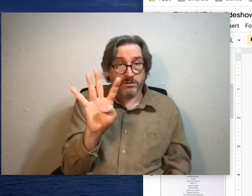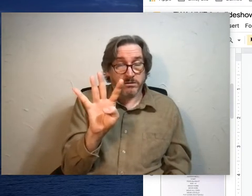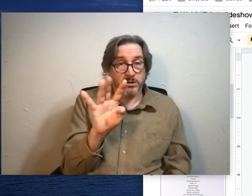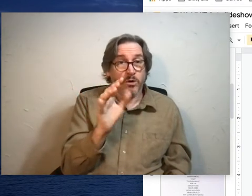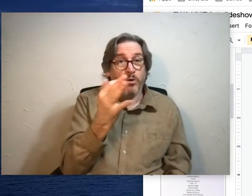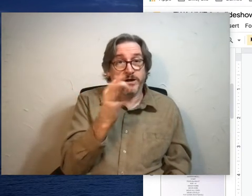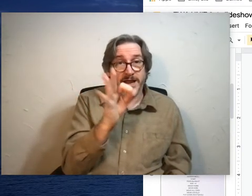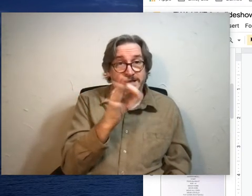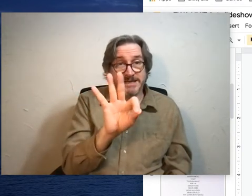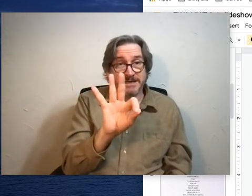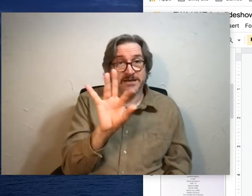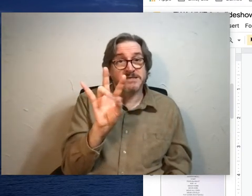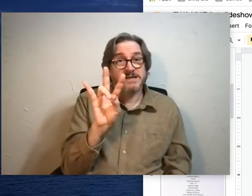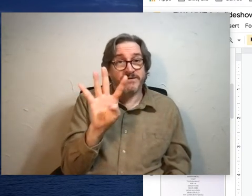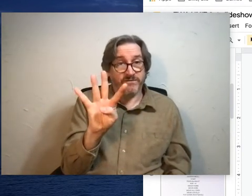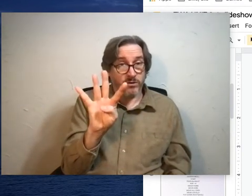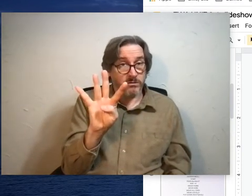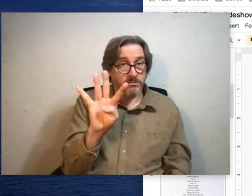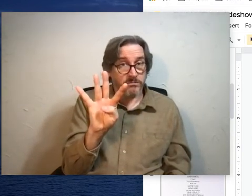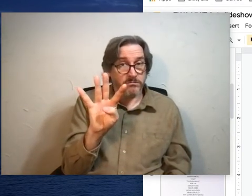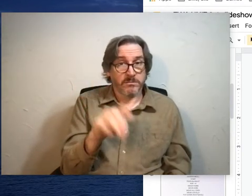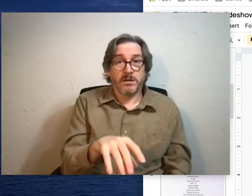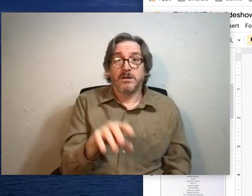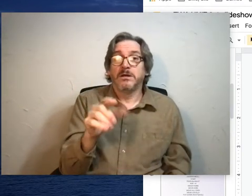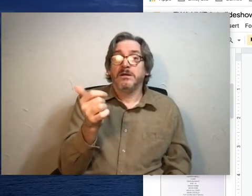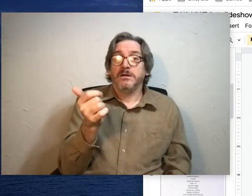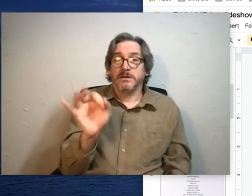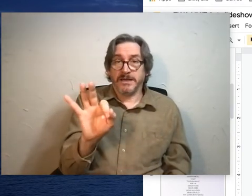1974 or 1974,